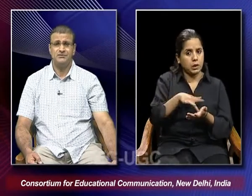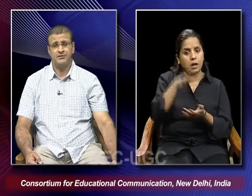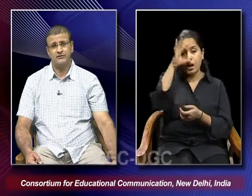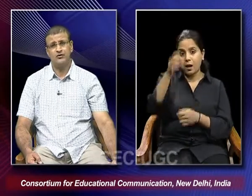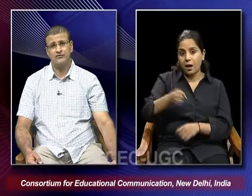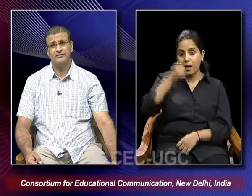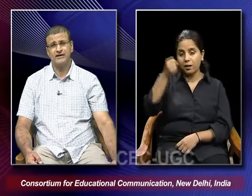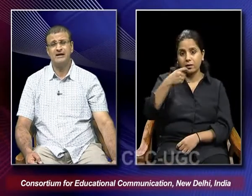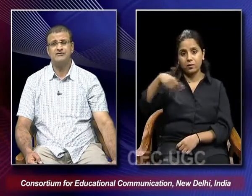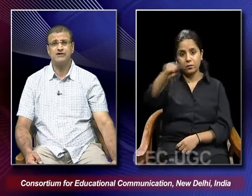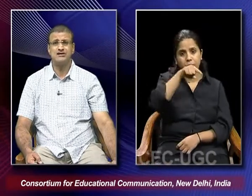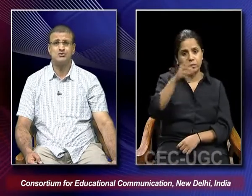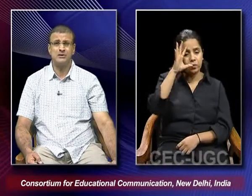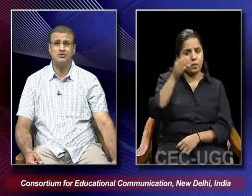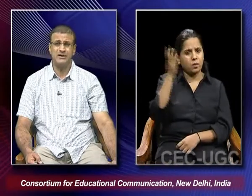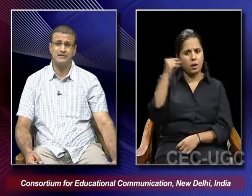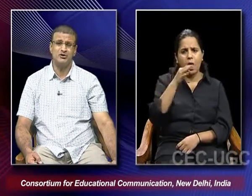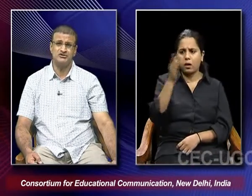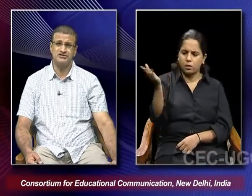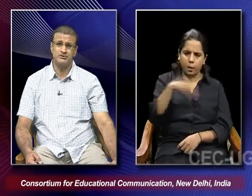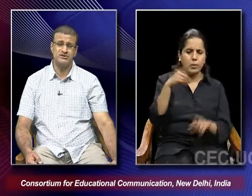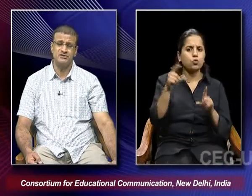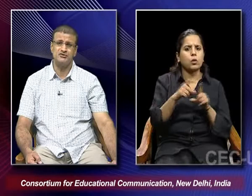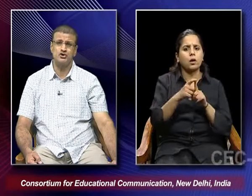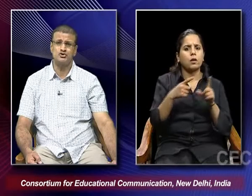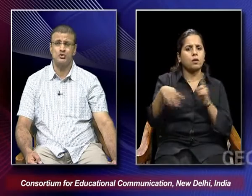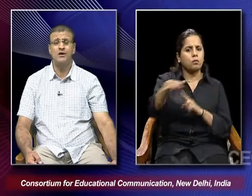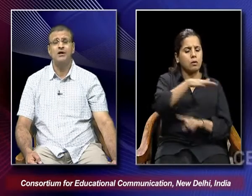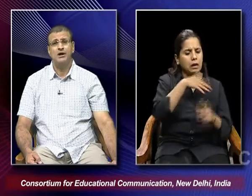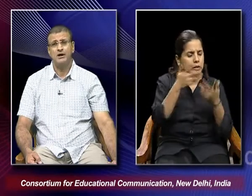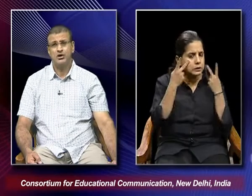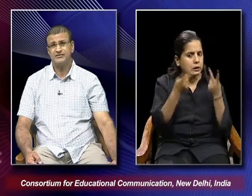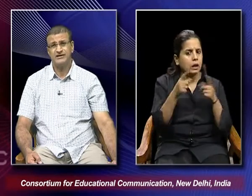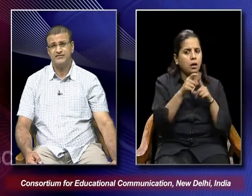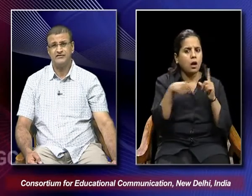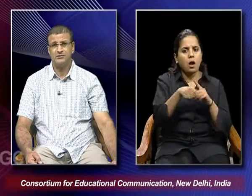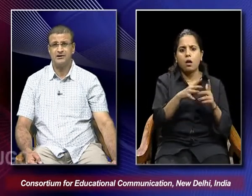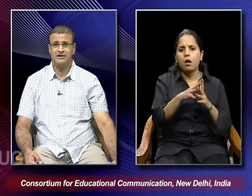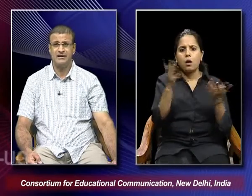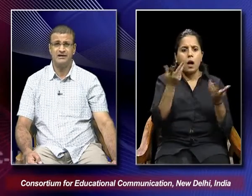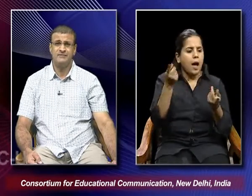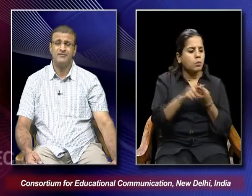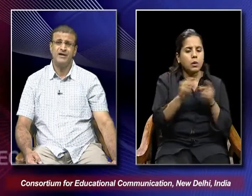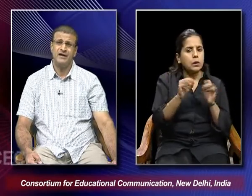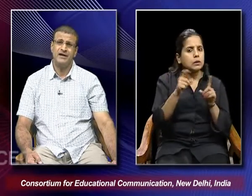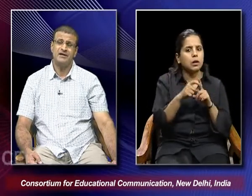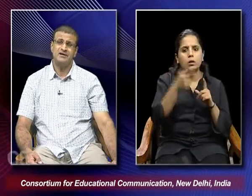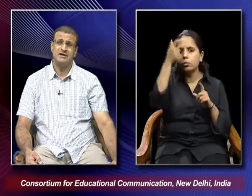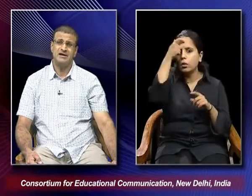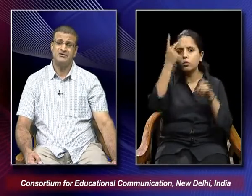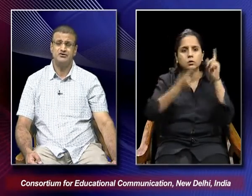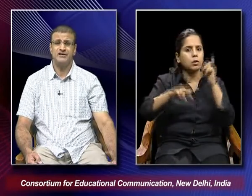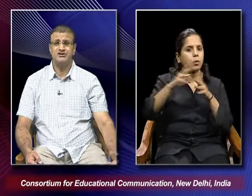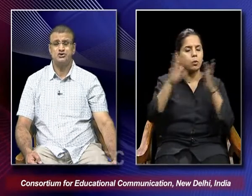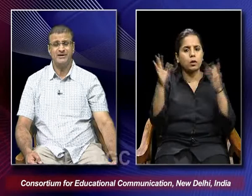Gandhi, when Gandhi was asked to come to Delhi, because the situation was also not very favorable in Delhi, and